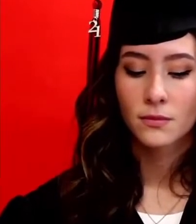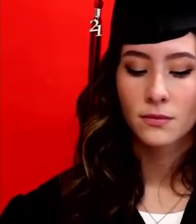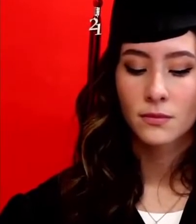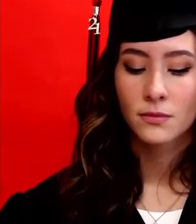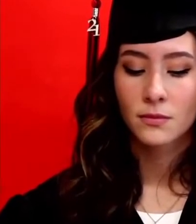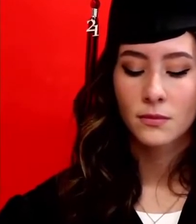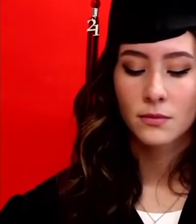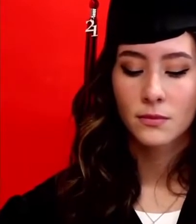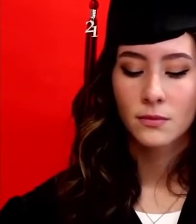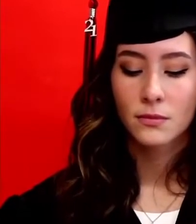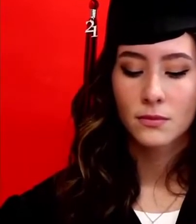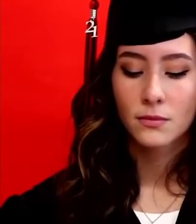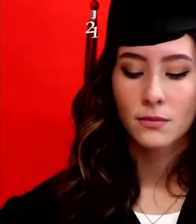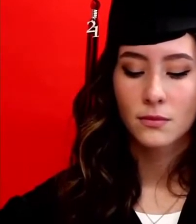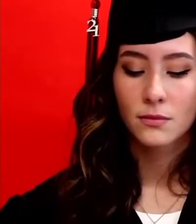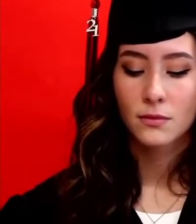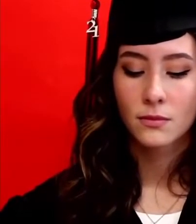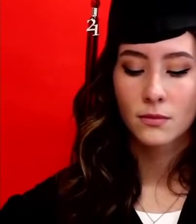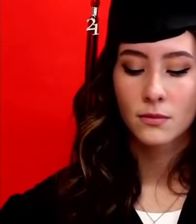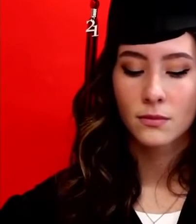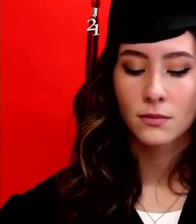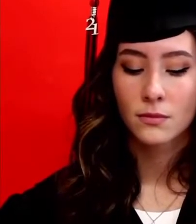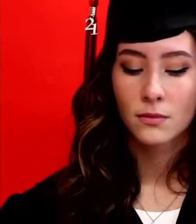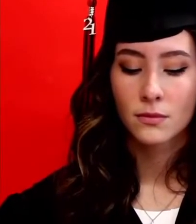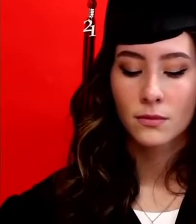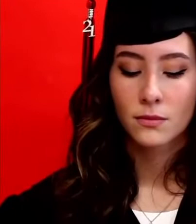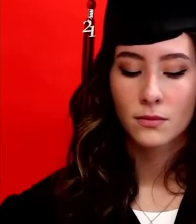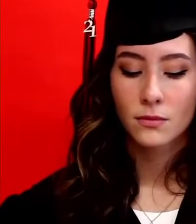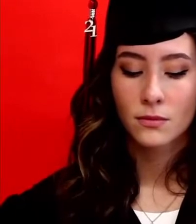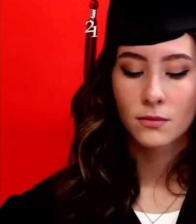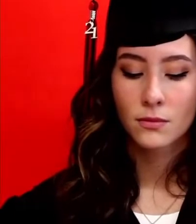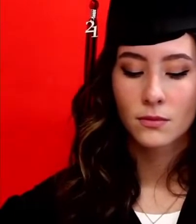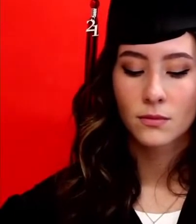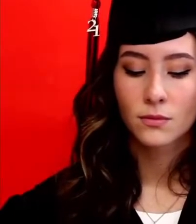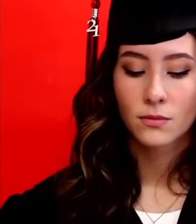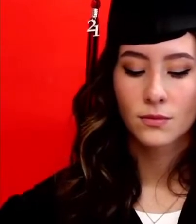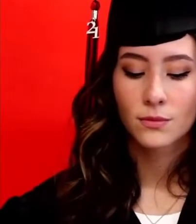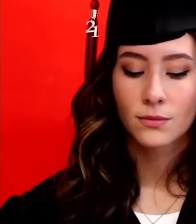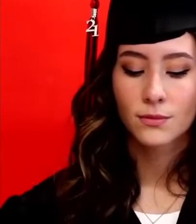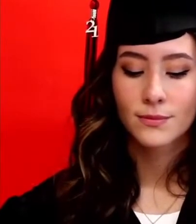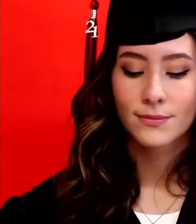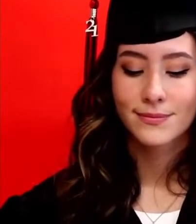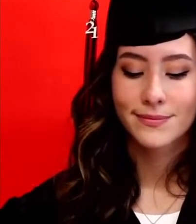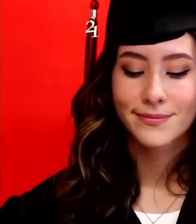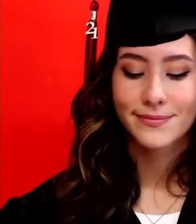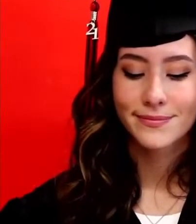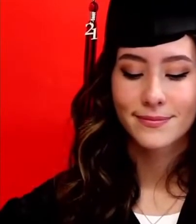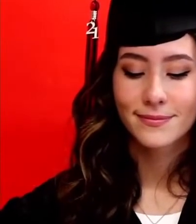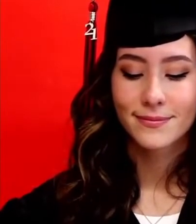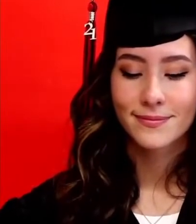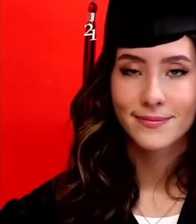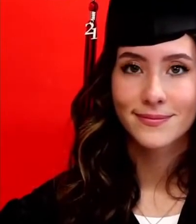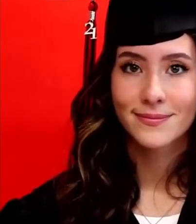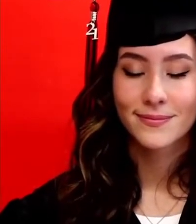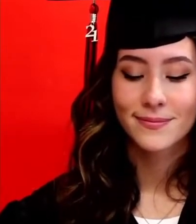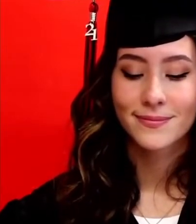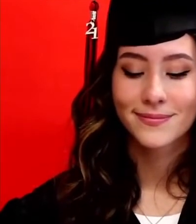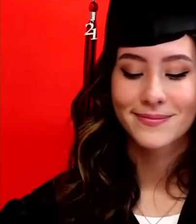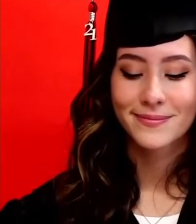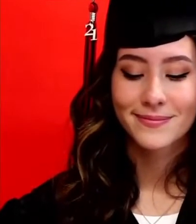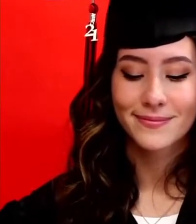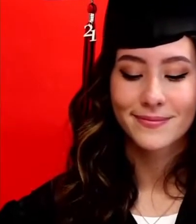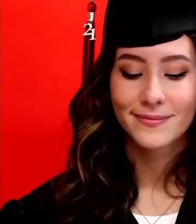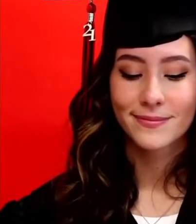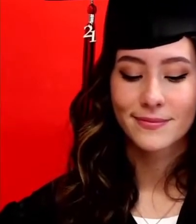next, whether that is a college, at a university, military, tech school, or maybe going straight into finding a job. But for others,